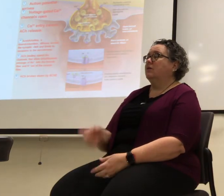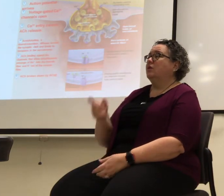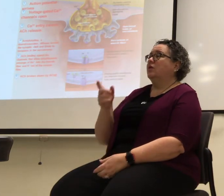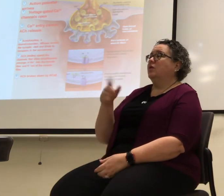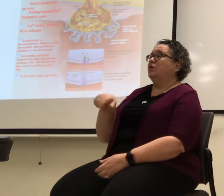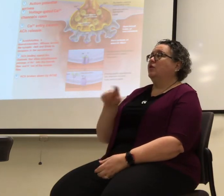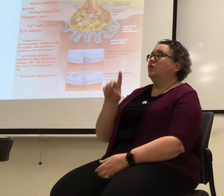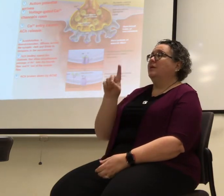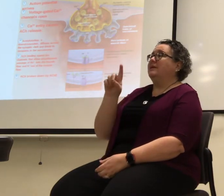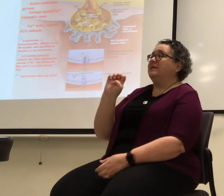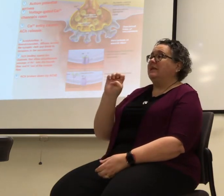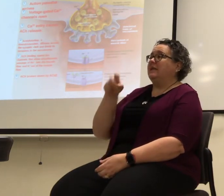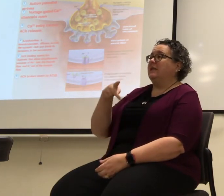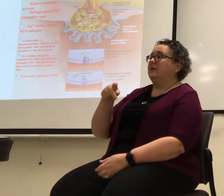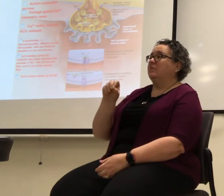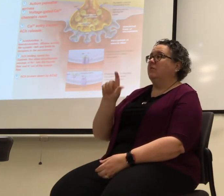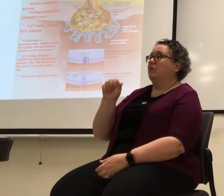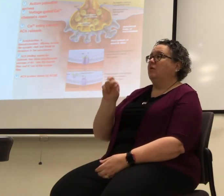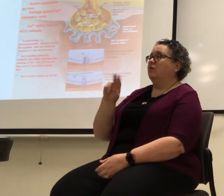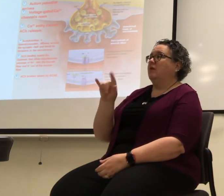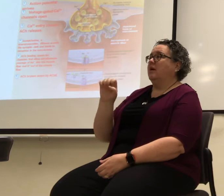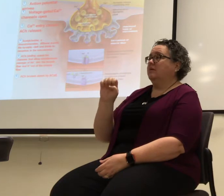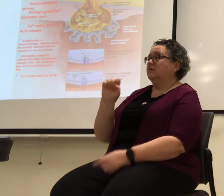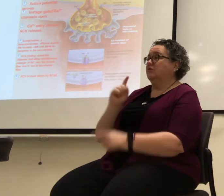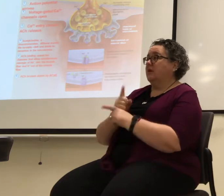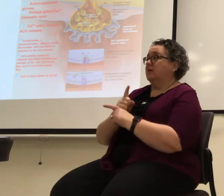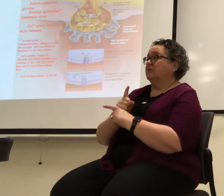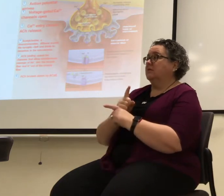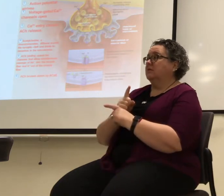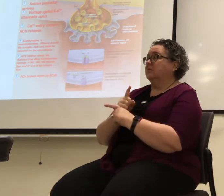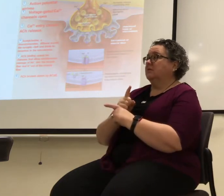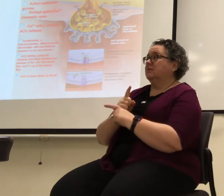you've depolarized it, right?